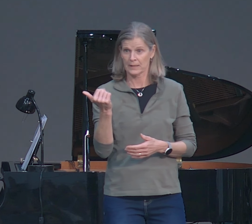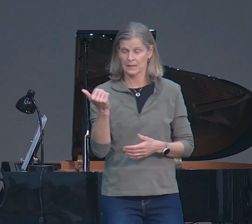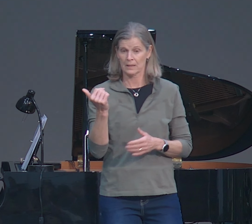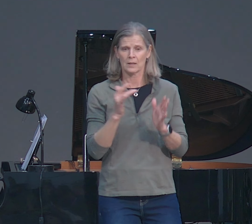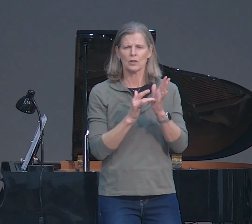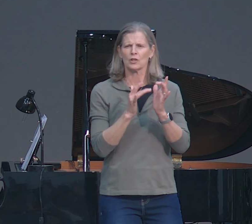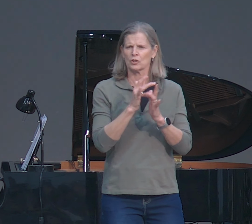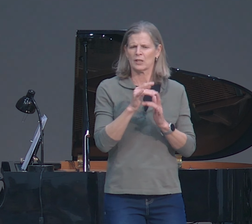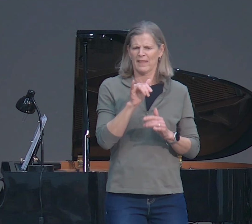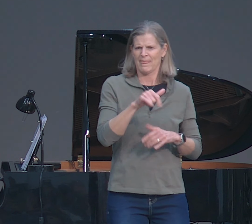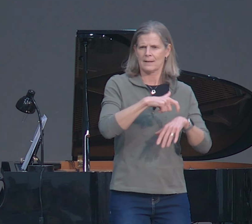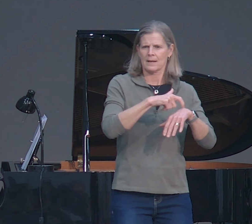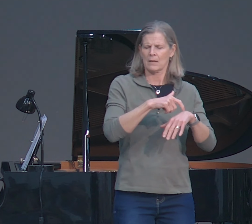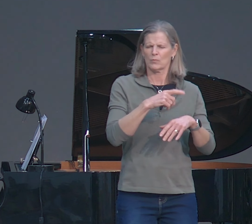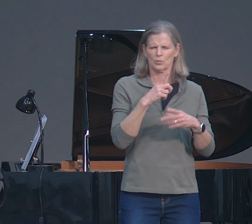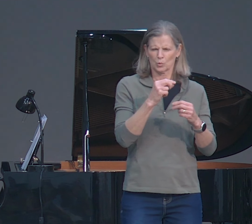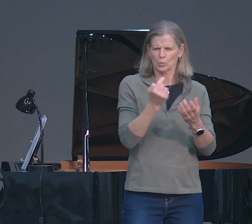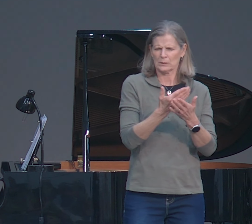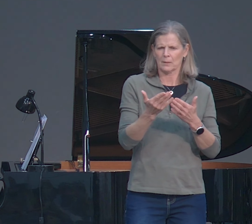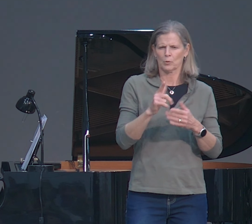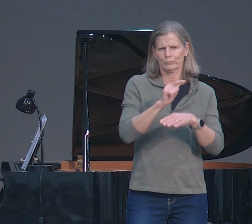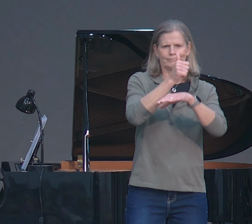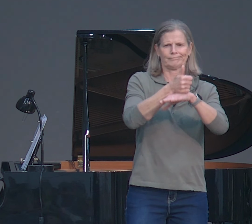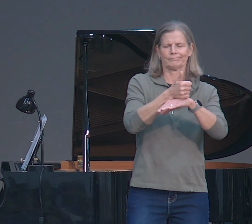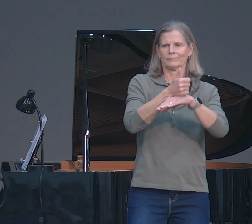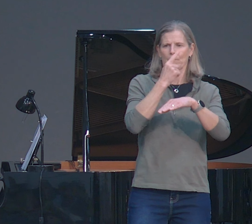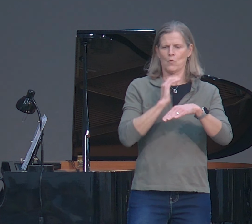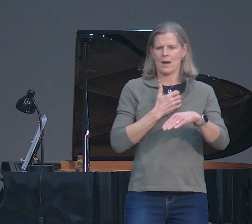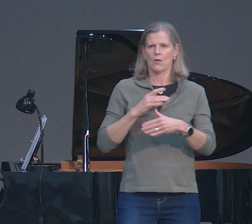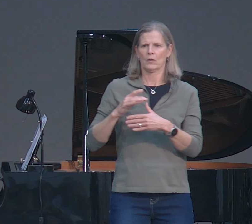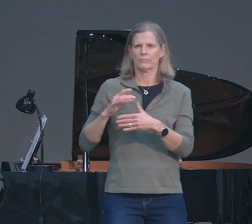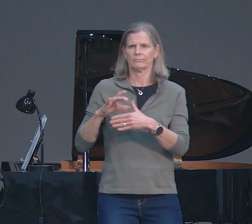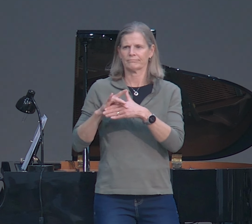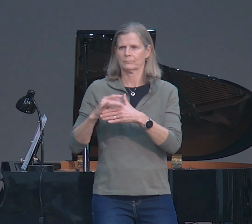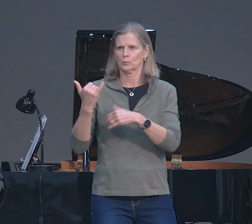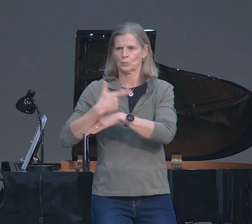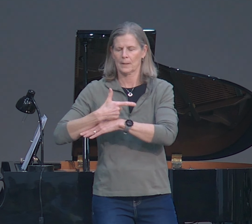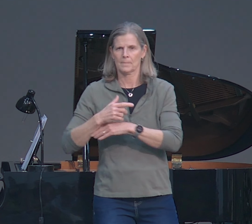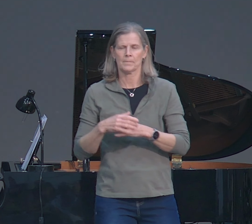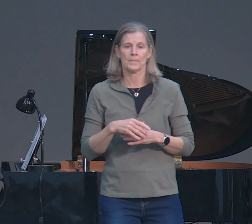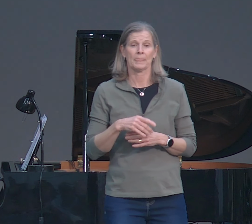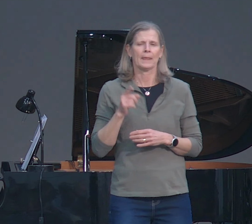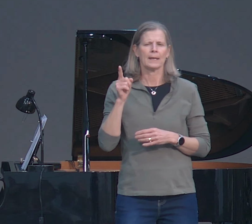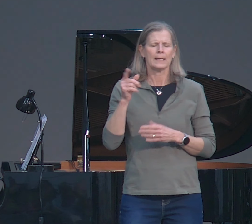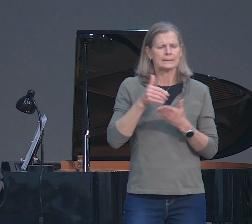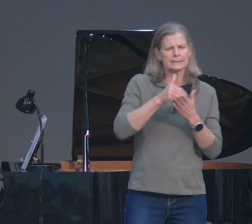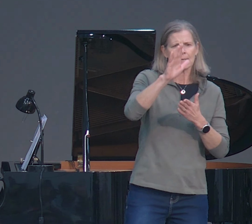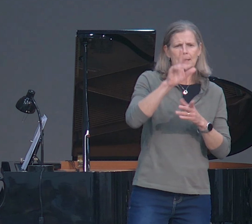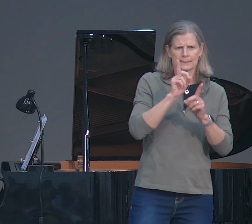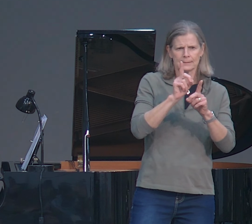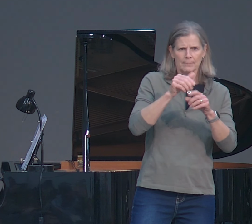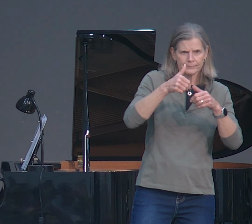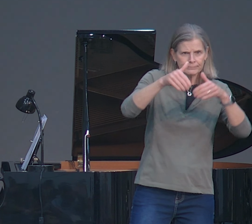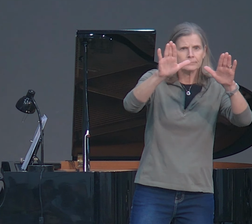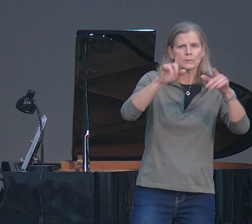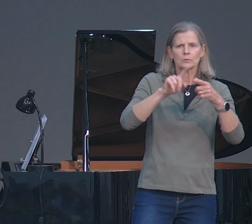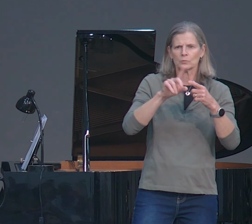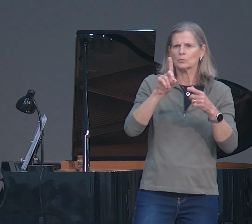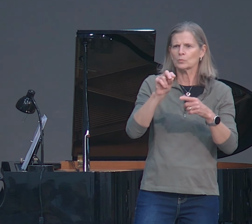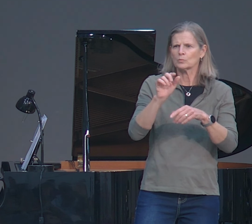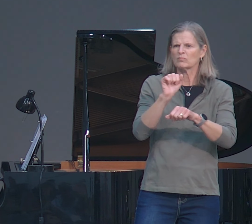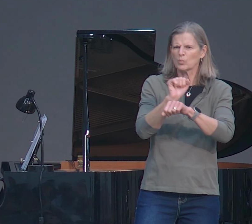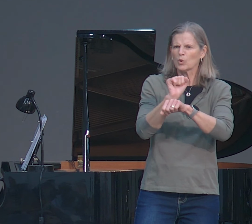doing something there that sets the stage for our text today. He sends out the disciples to do